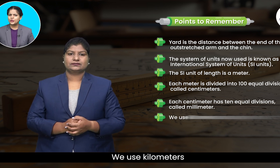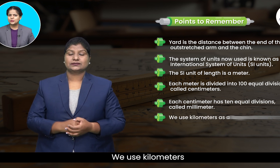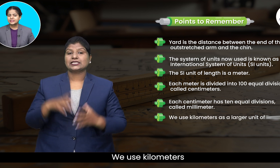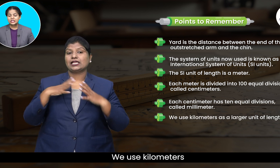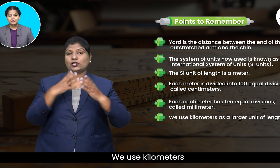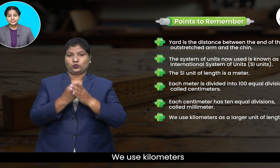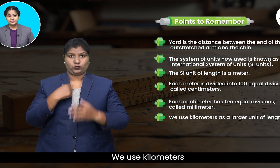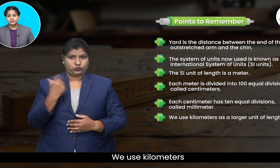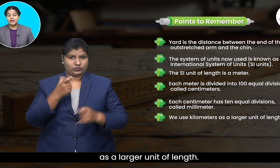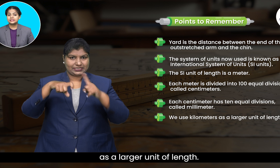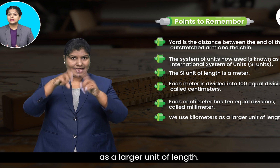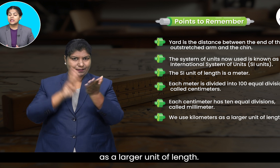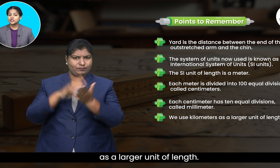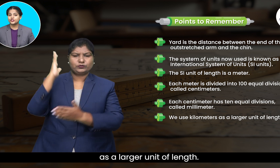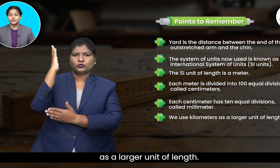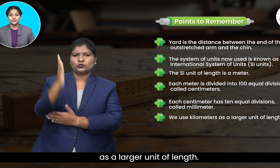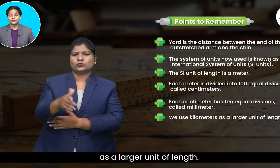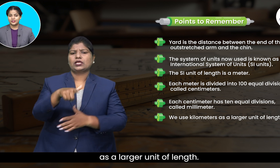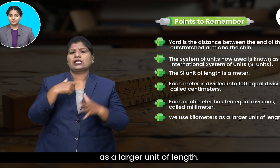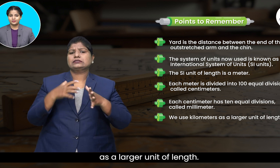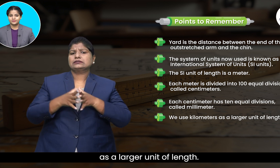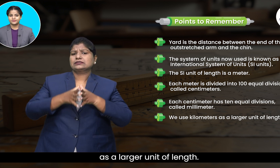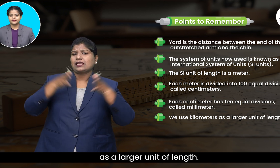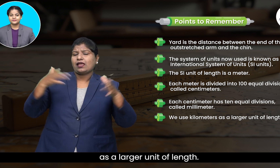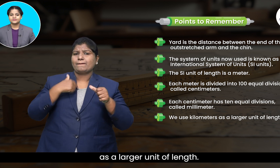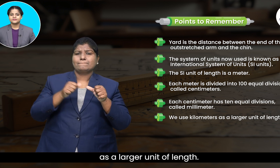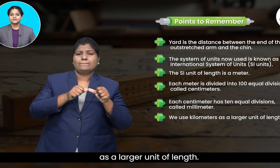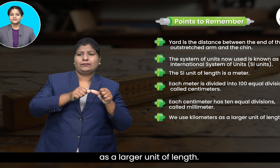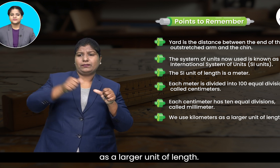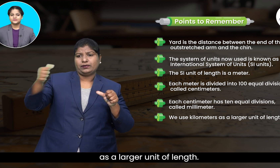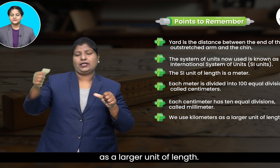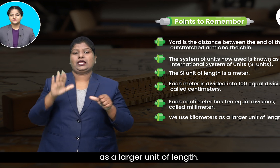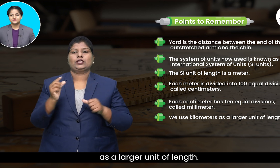We use kilometers as a larger unit of length.